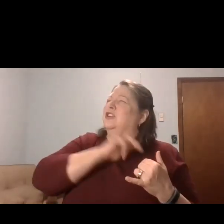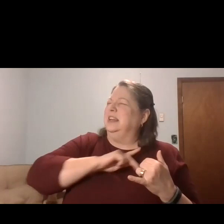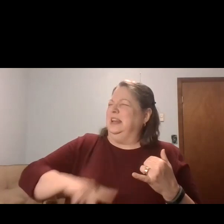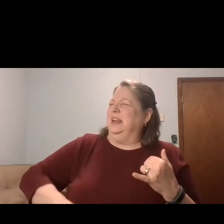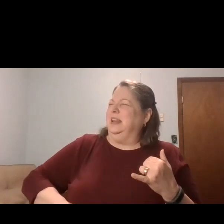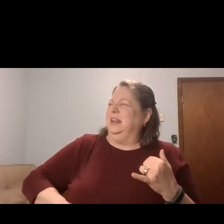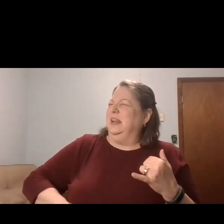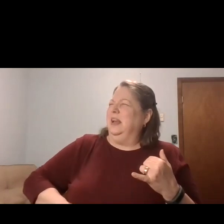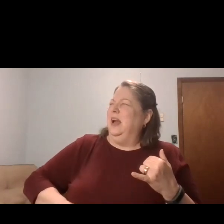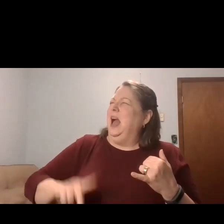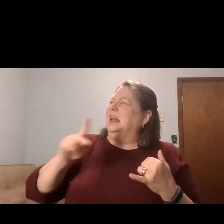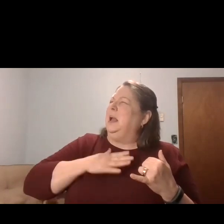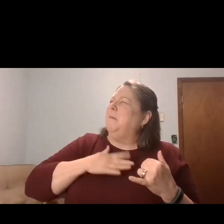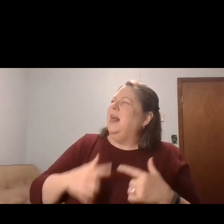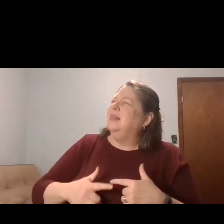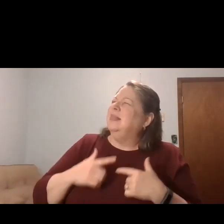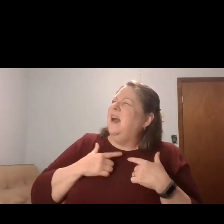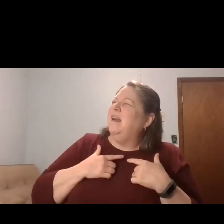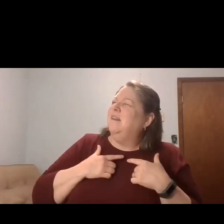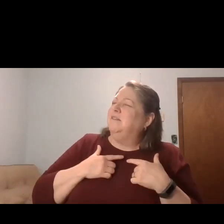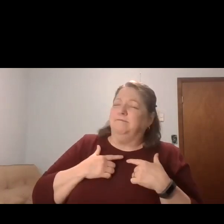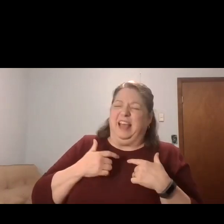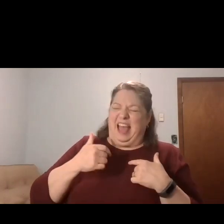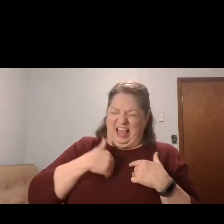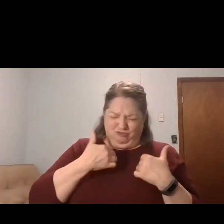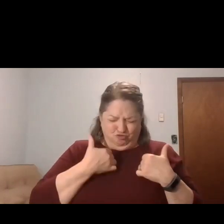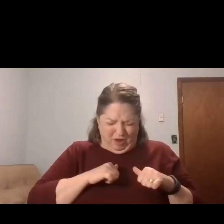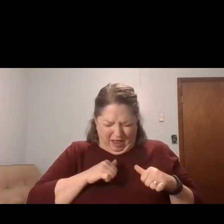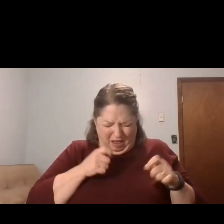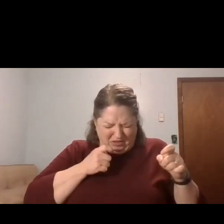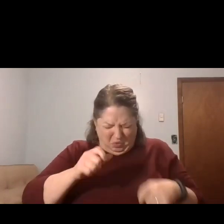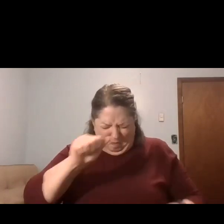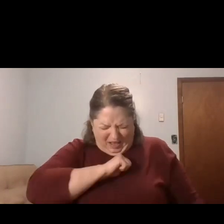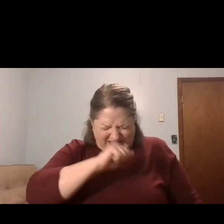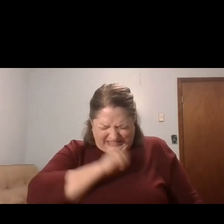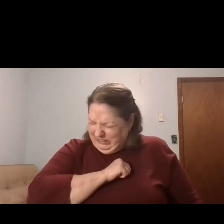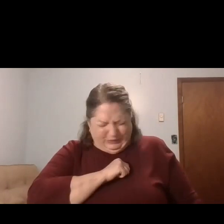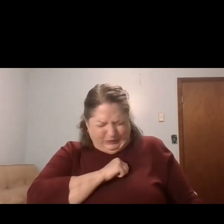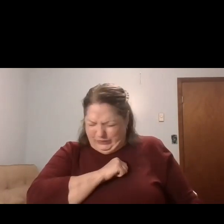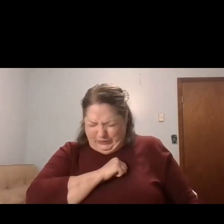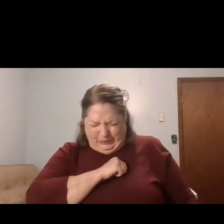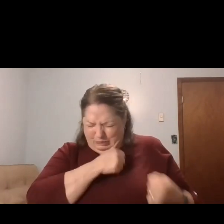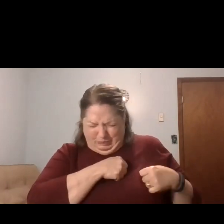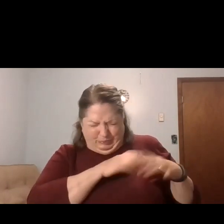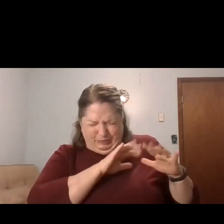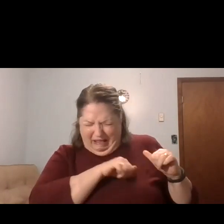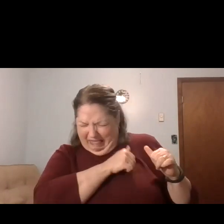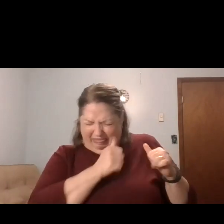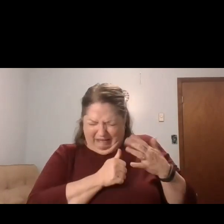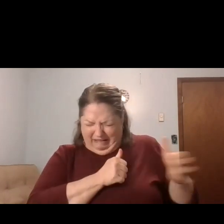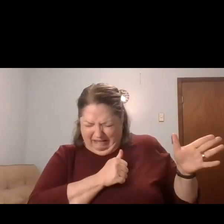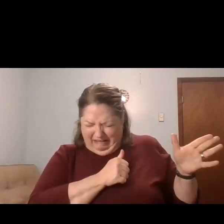my life. I've allowed something or someone else to be the king of my life. But I realize that there's